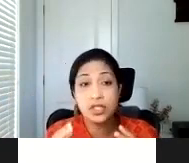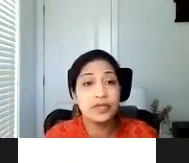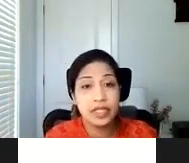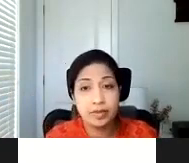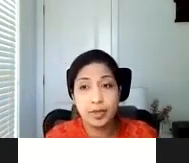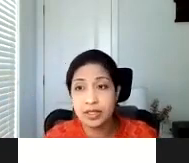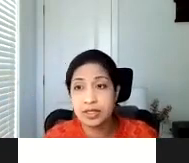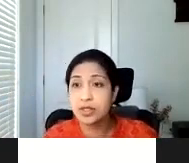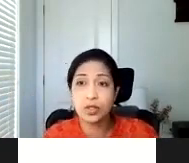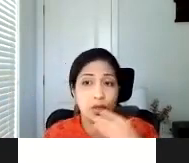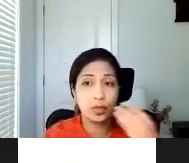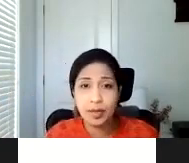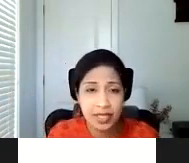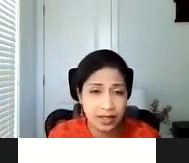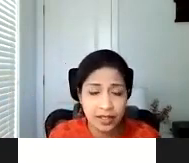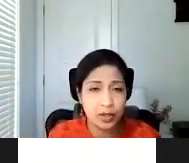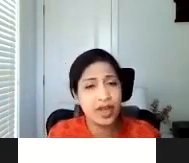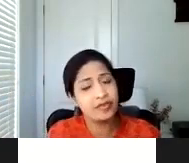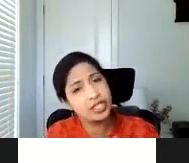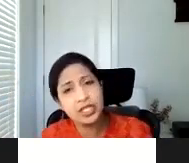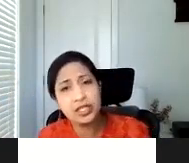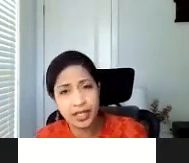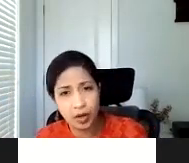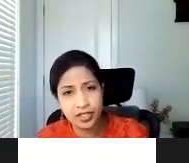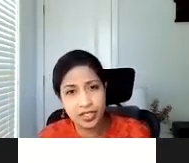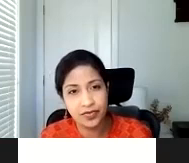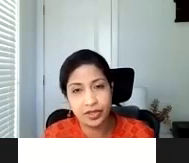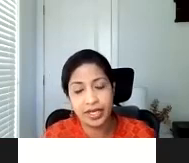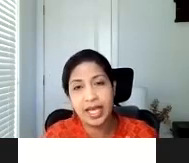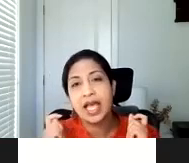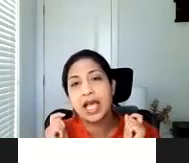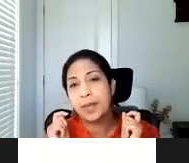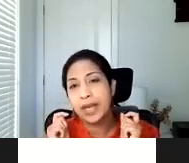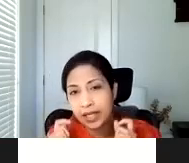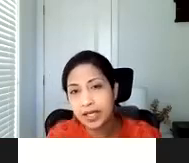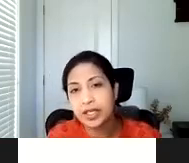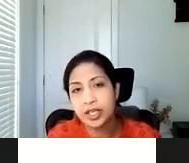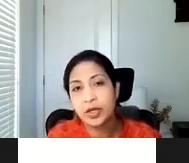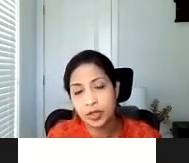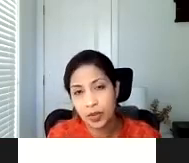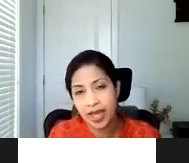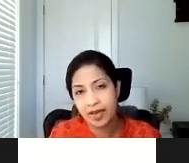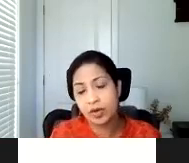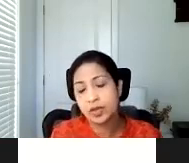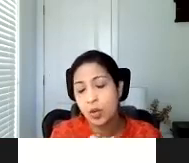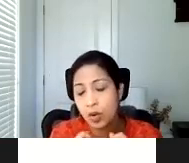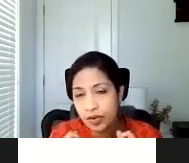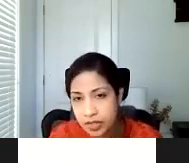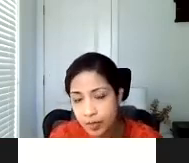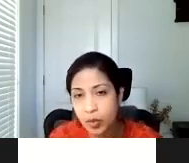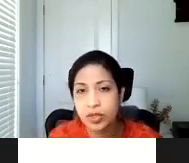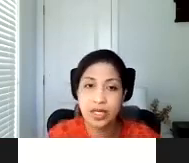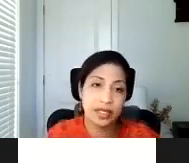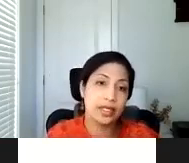that children with disabilities need. So, maybe they'll continue to have digital technologies for learning, but are they continuing to have also all